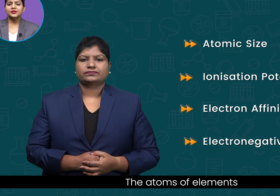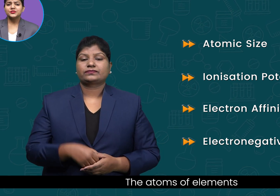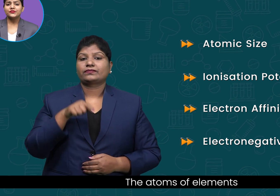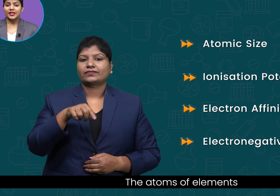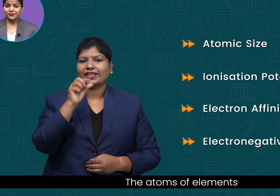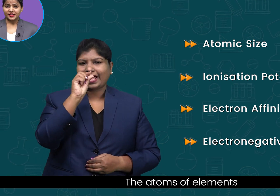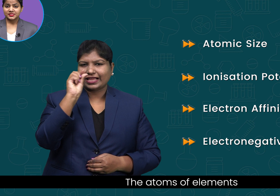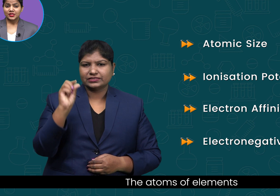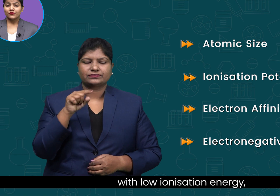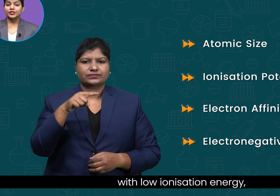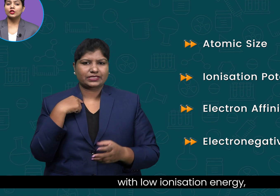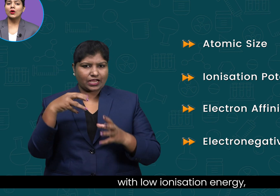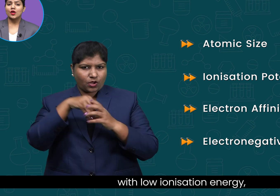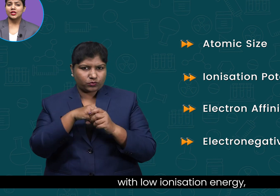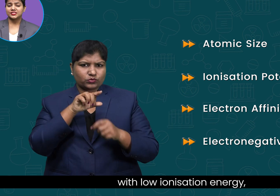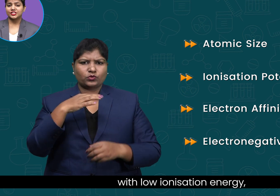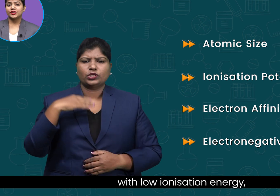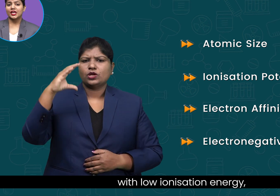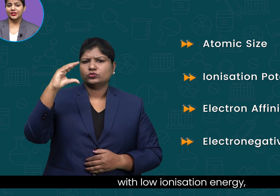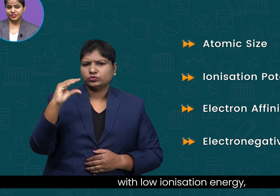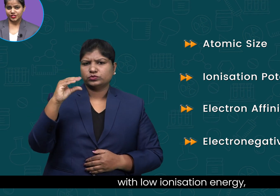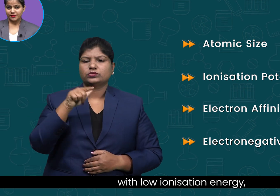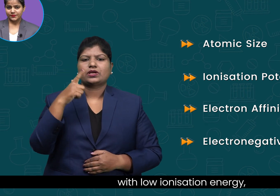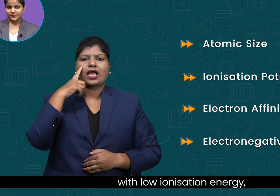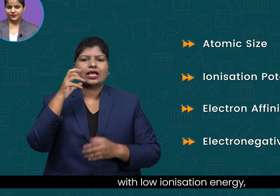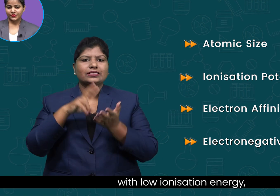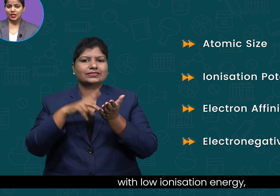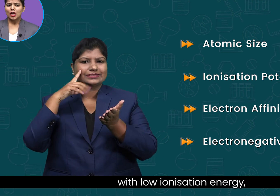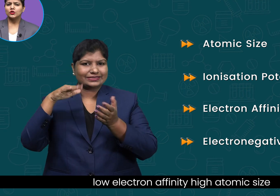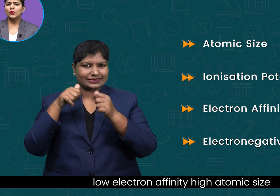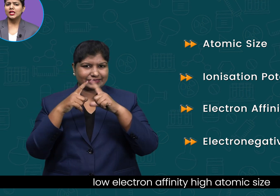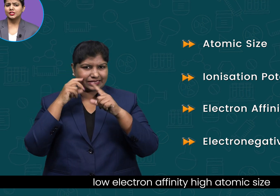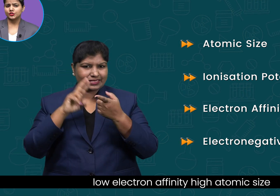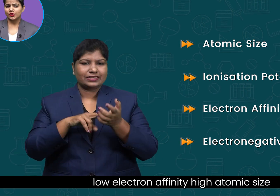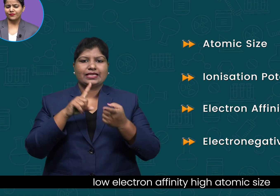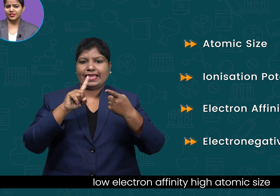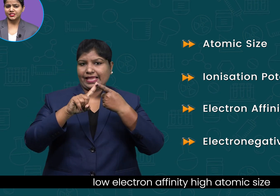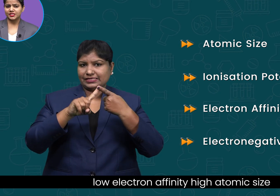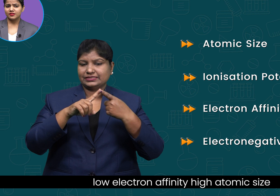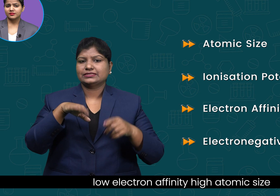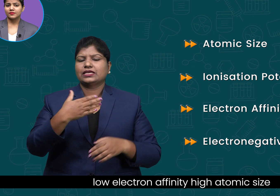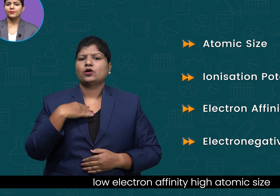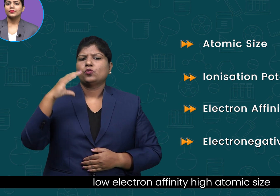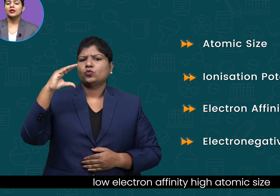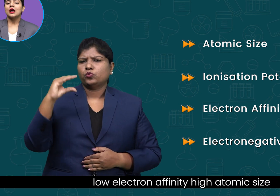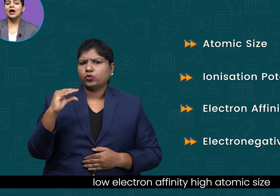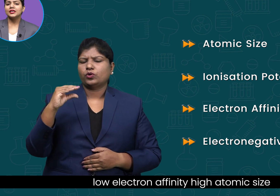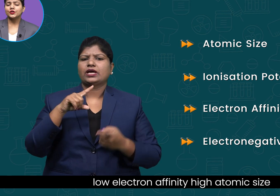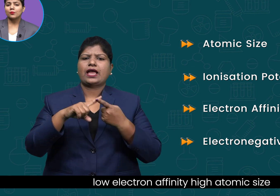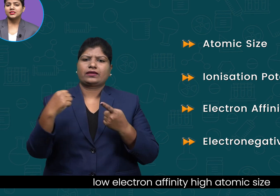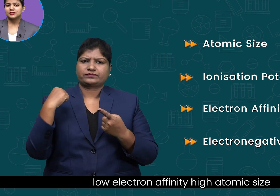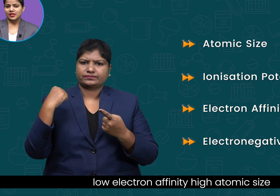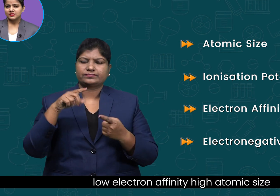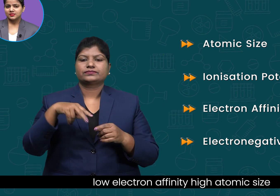The atoms of elements with low ionization energy, low electron affinity,